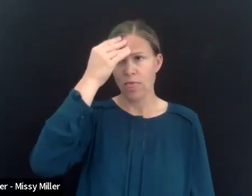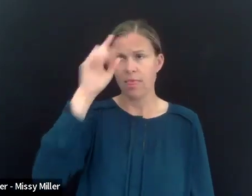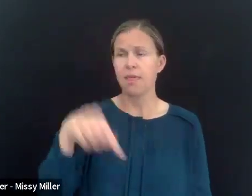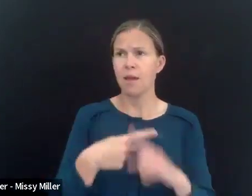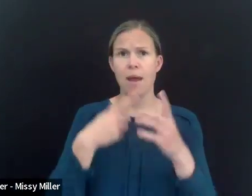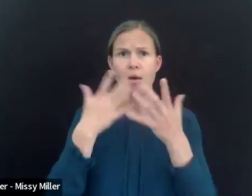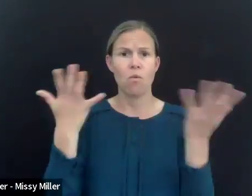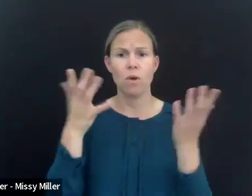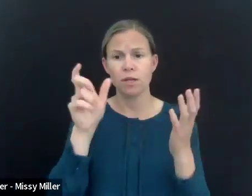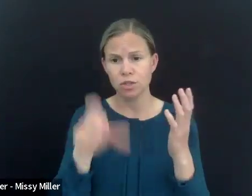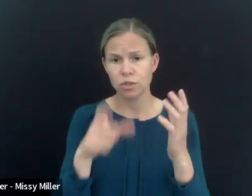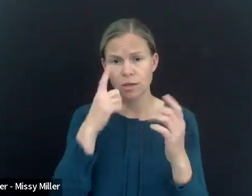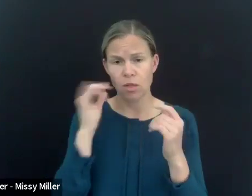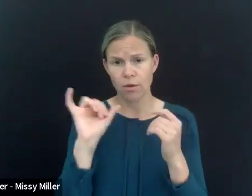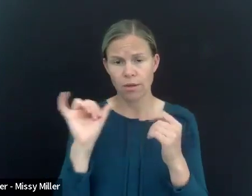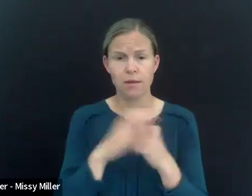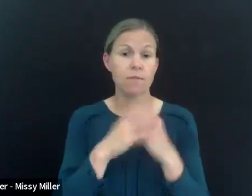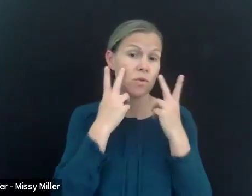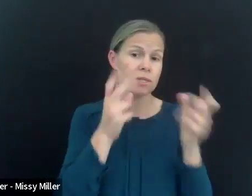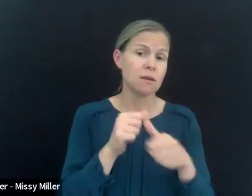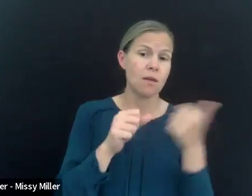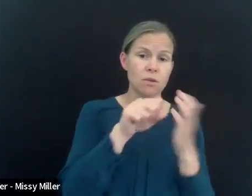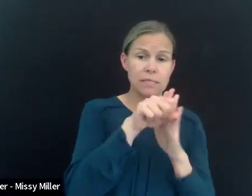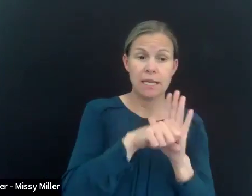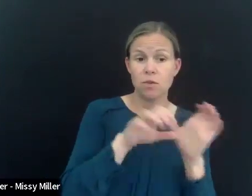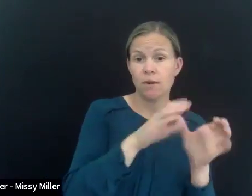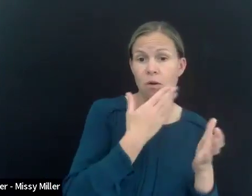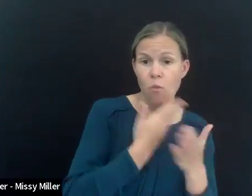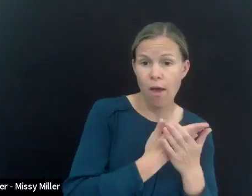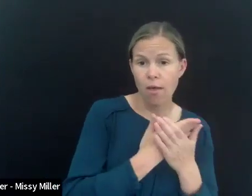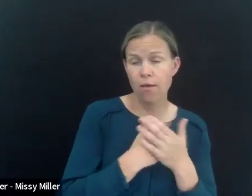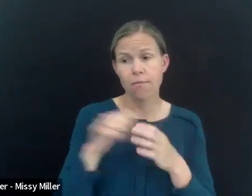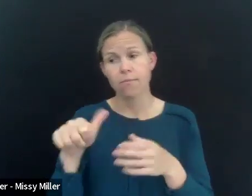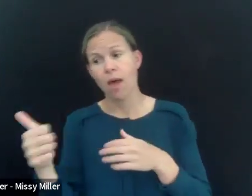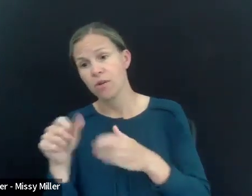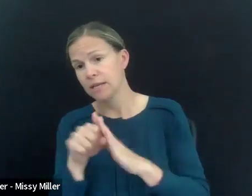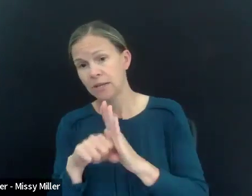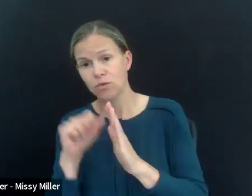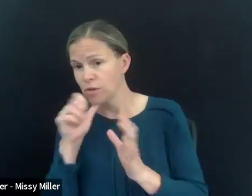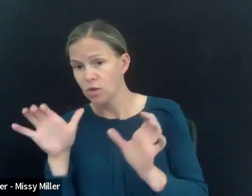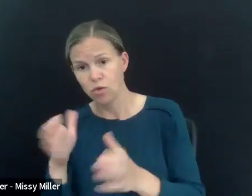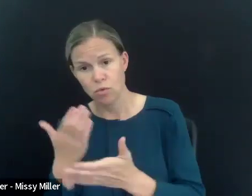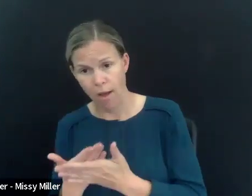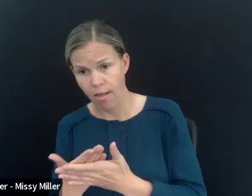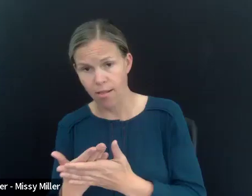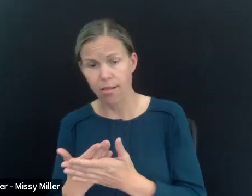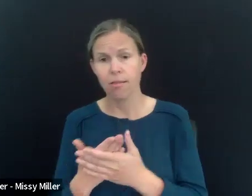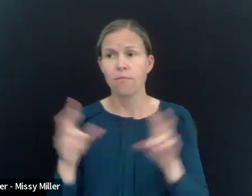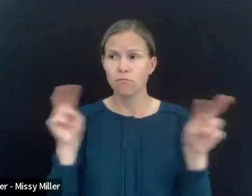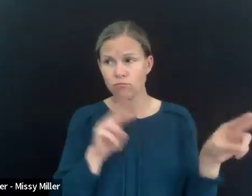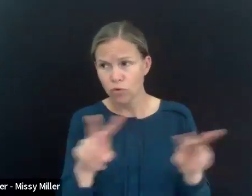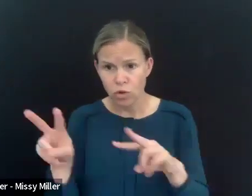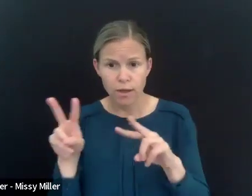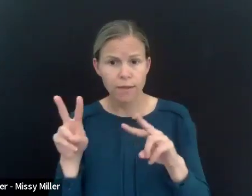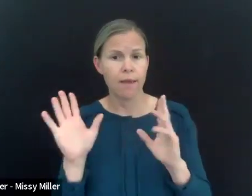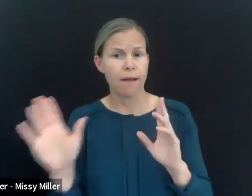looking at other states who did it well or not, or the things we do or do not like about those bills and that licensure and policy, and make sure that we're